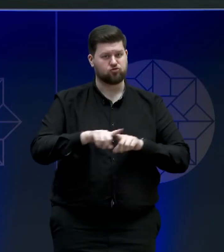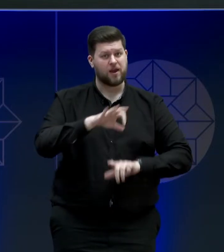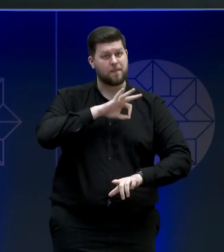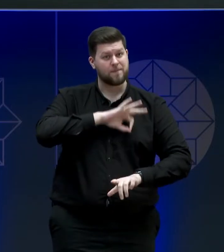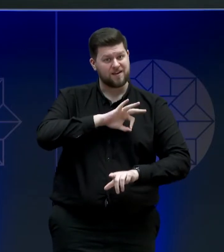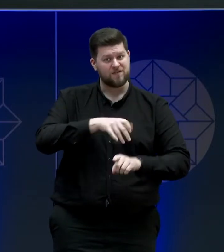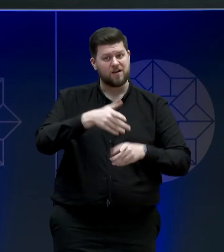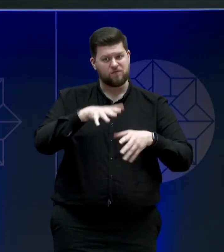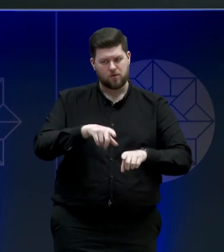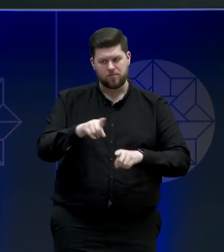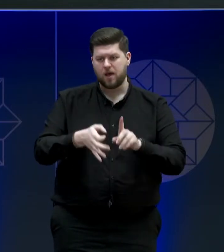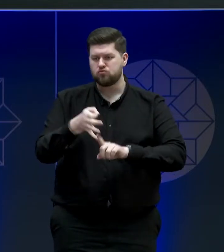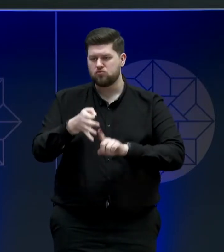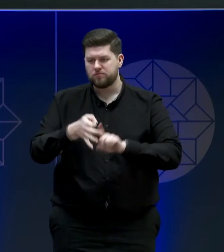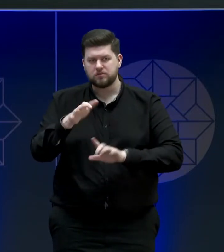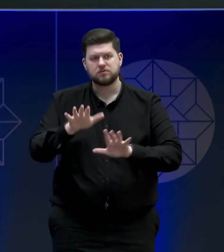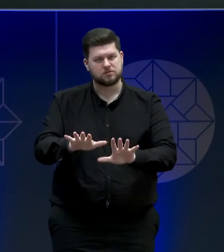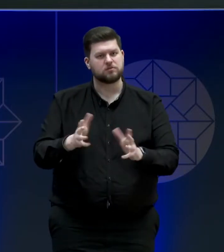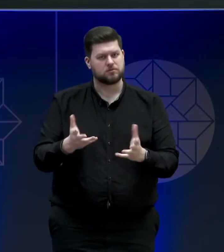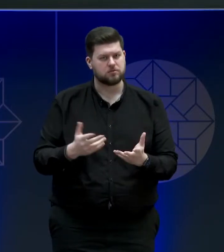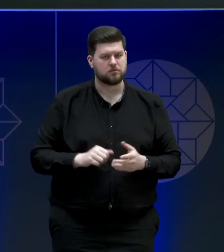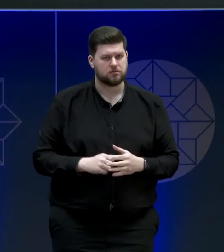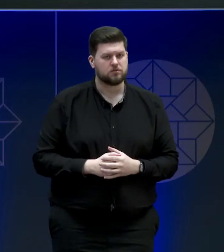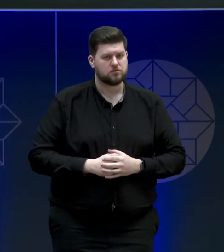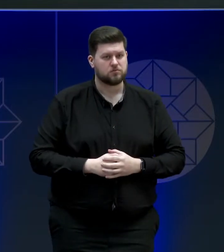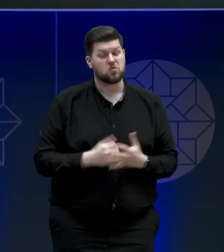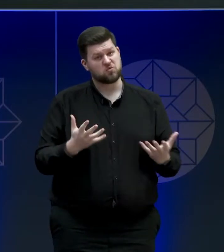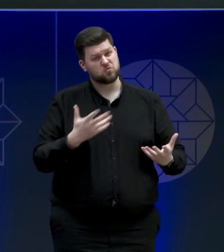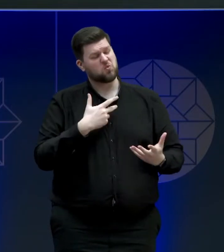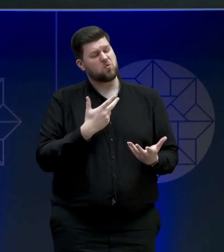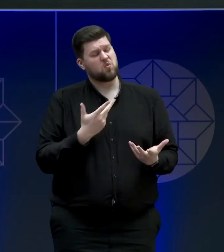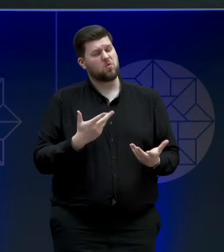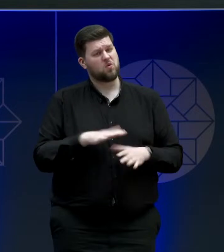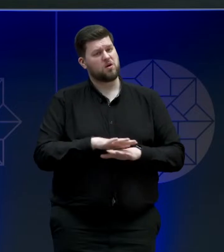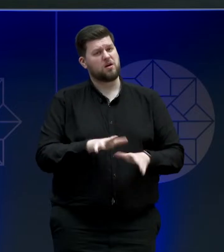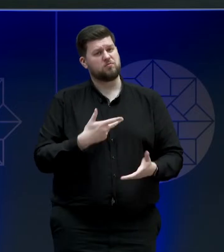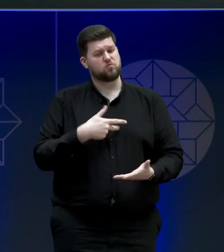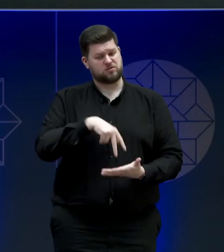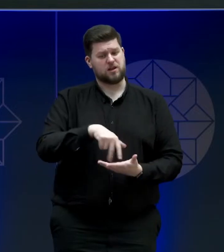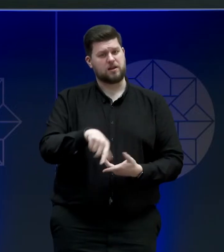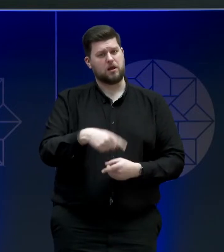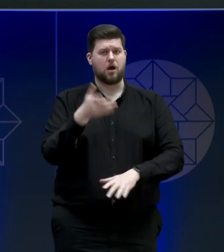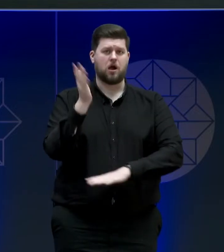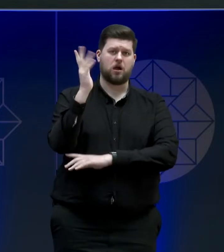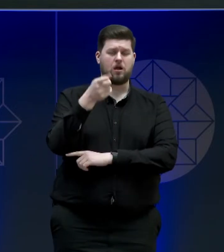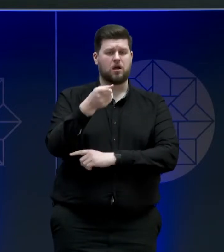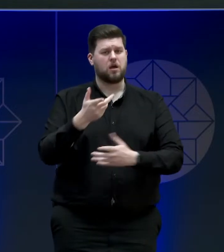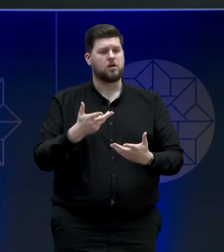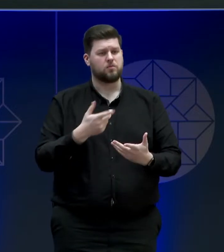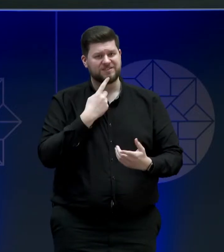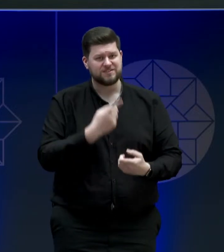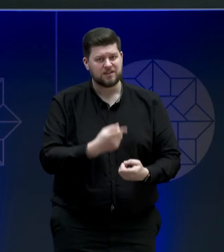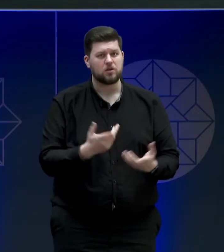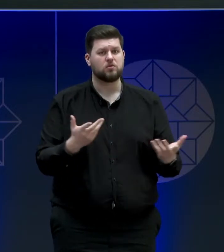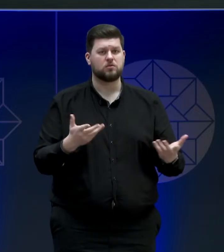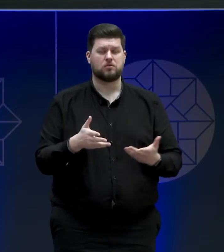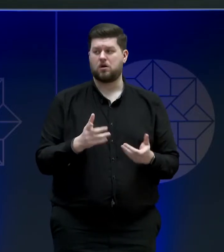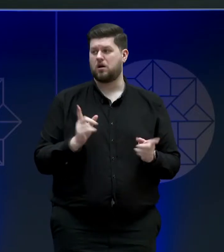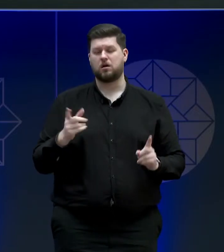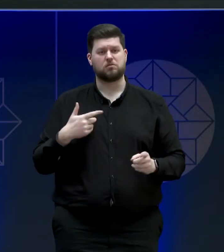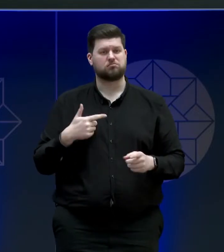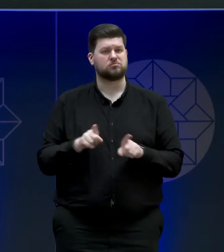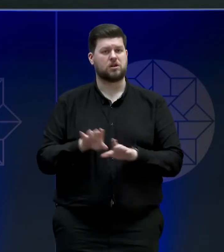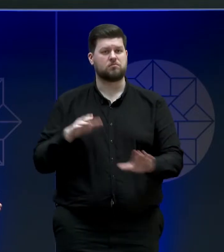of those improvements in productivity. So I'm not standing here saying to you that it's business as